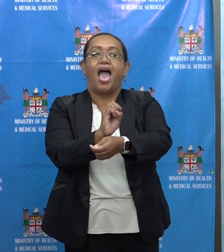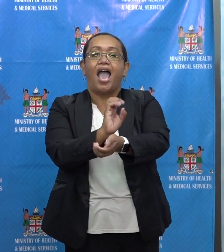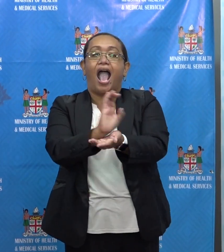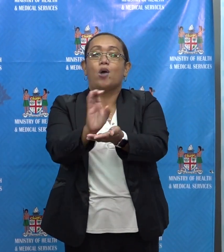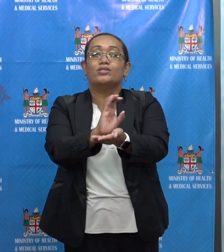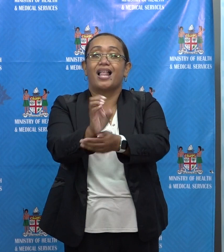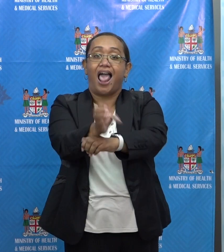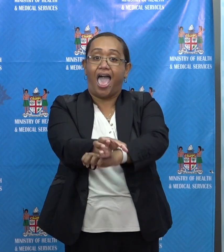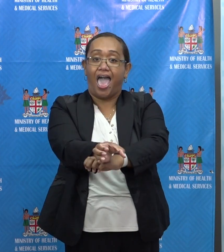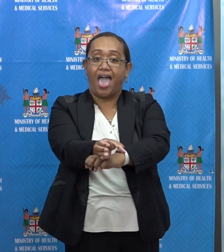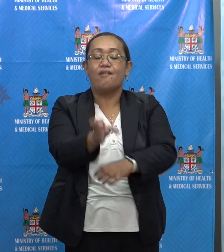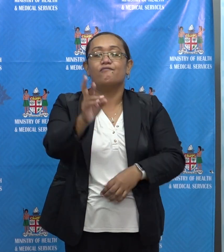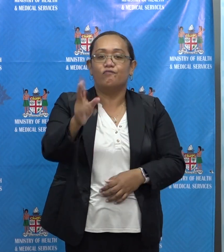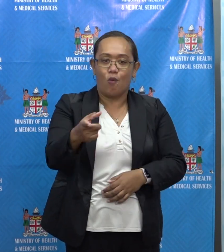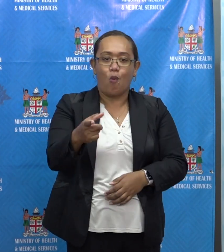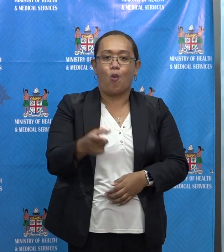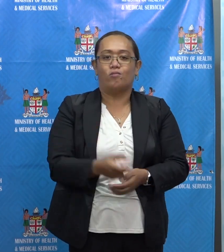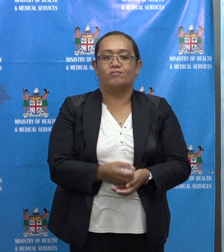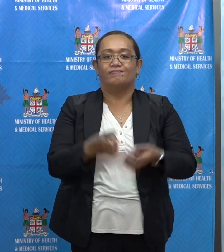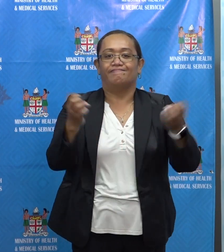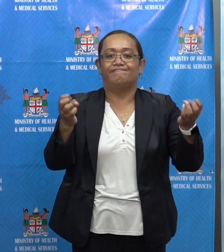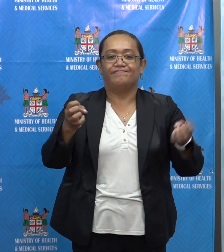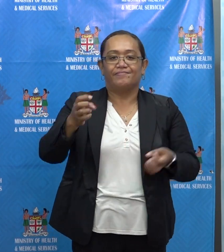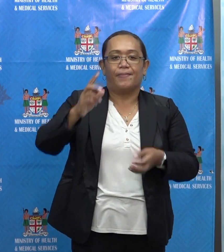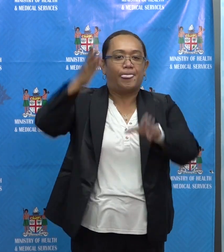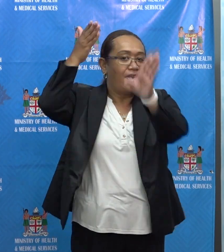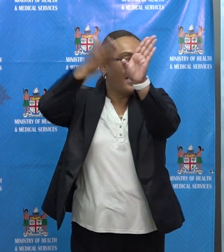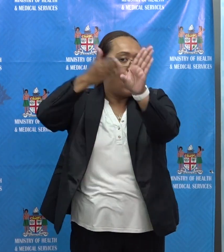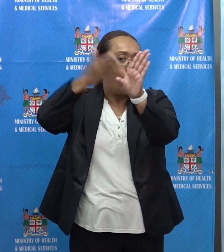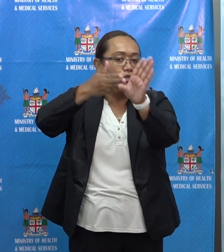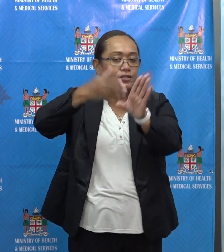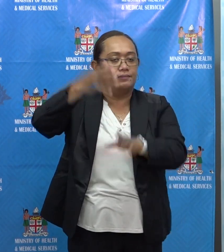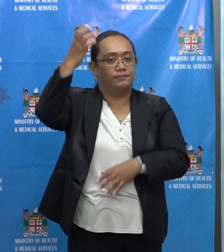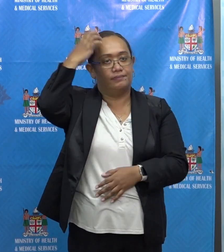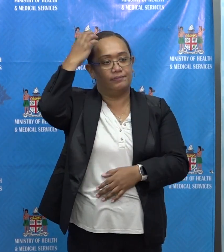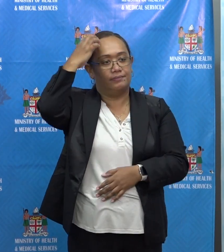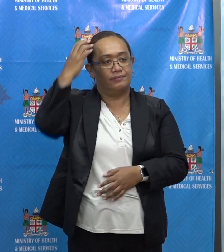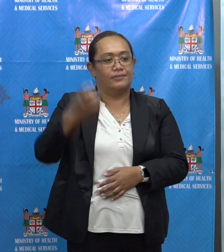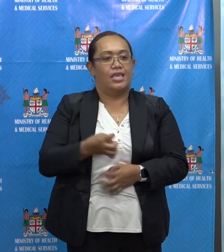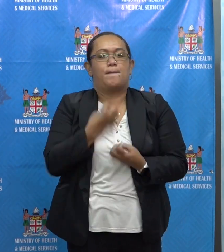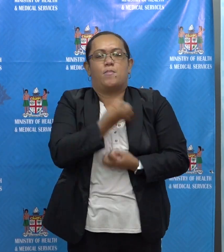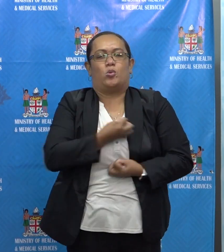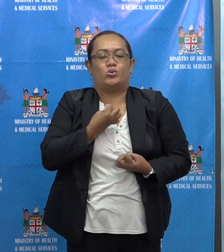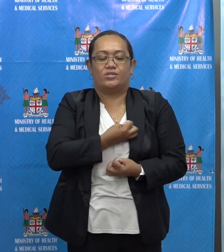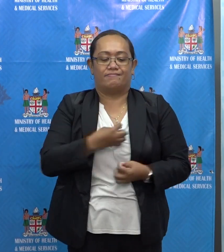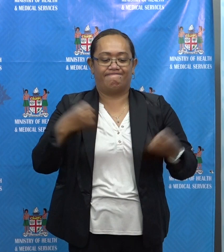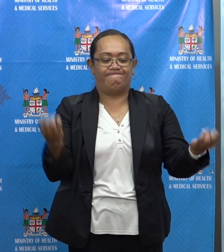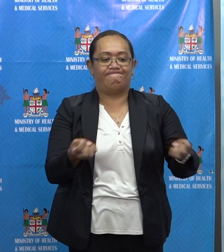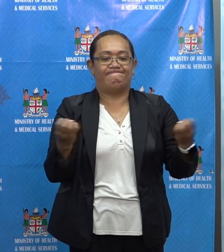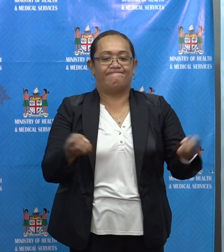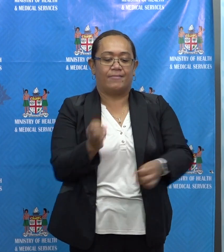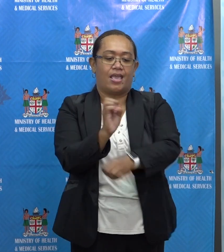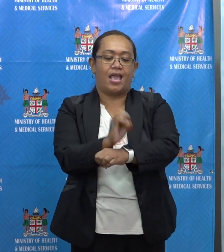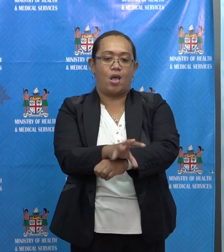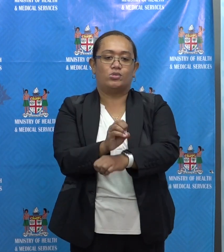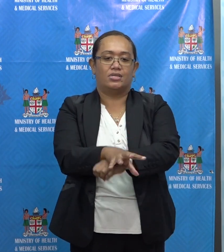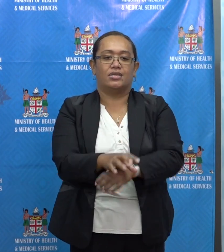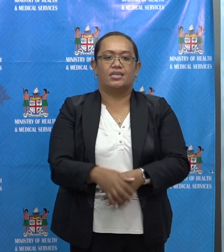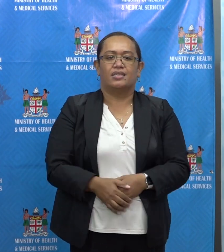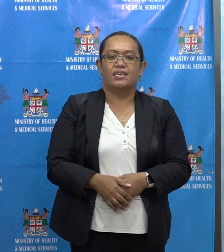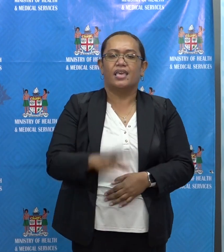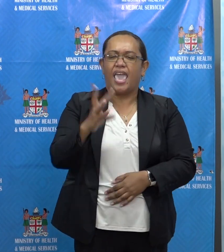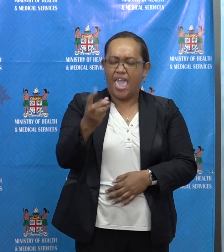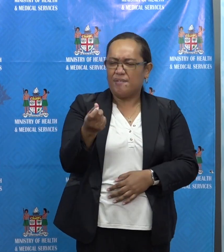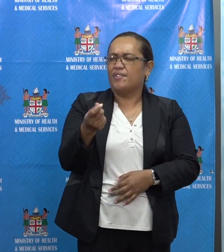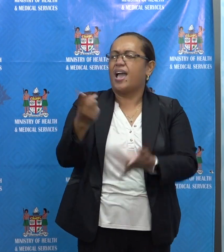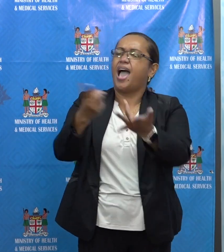NGO. There's a few more other civil society organizations. What